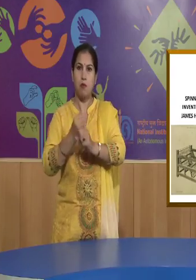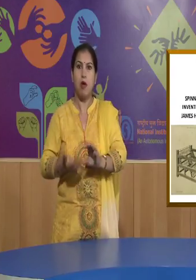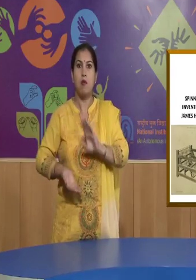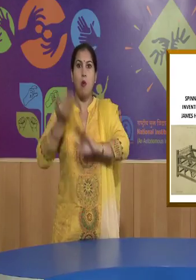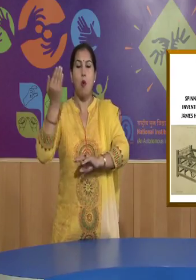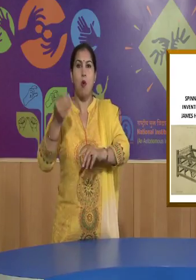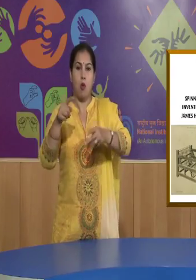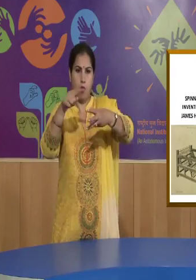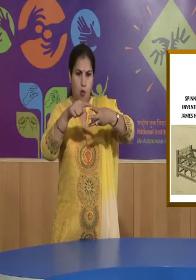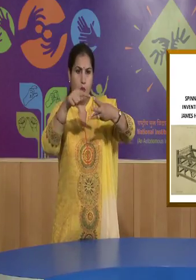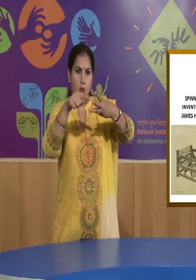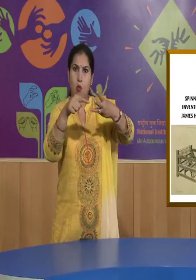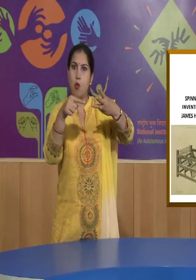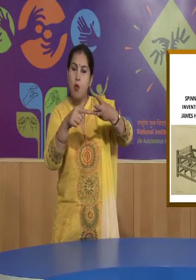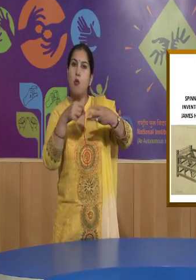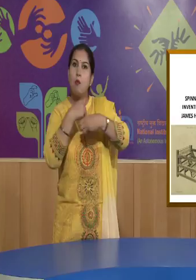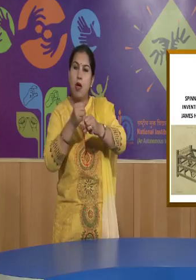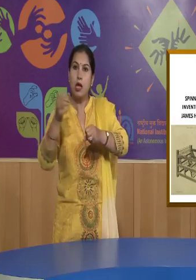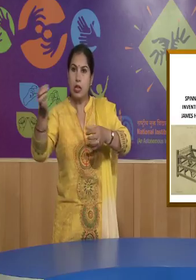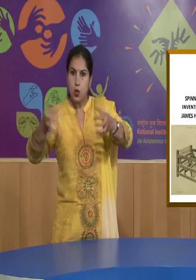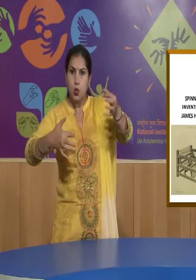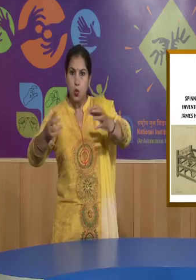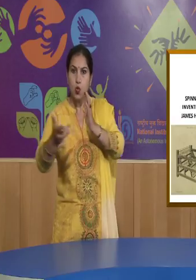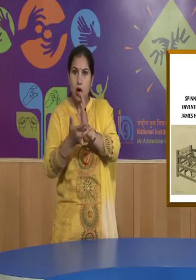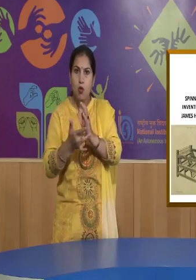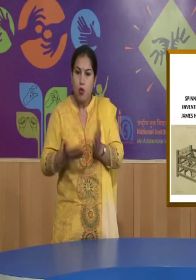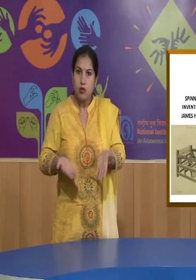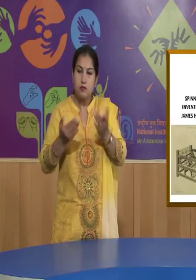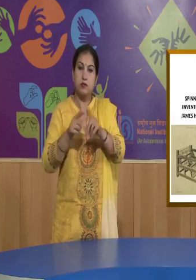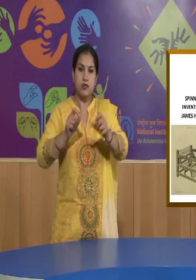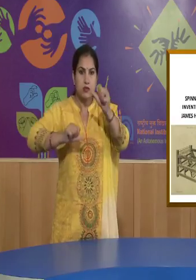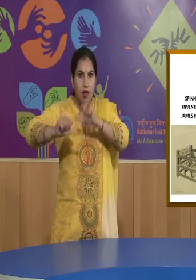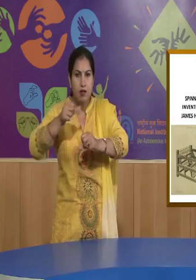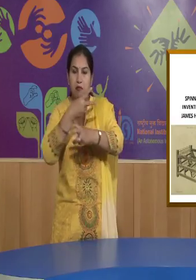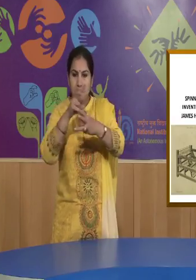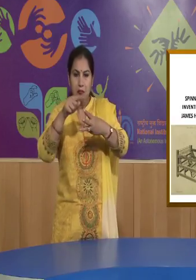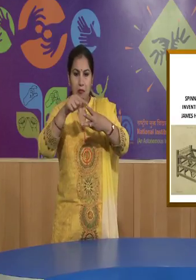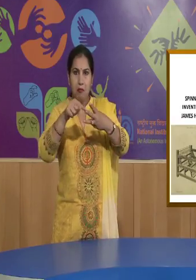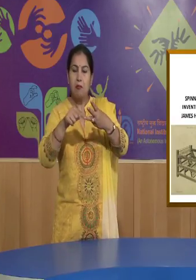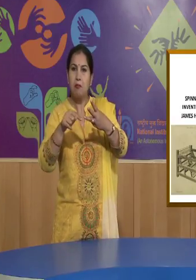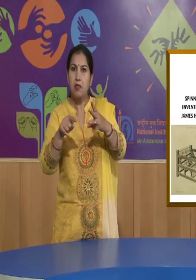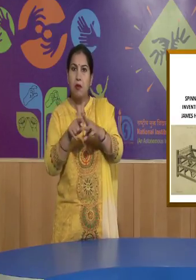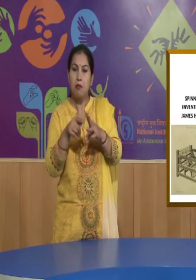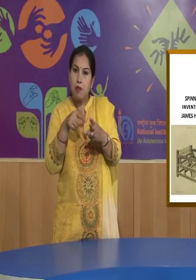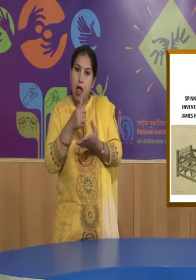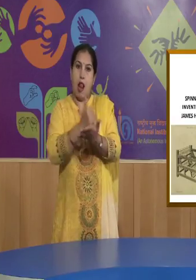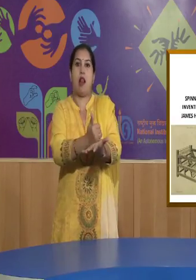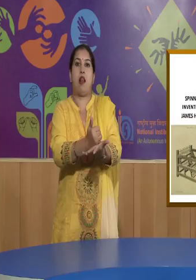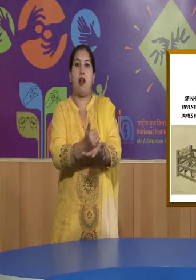Hence, we understood that new inventions in the field of science and technology helped in the creation